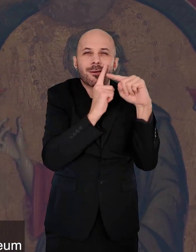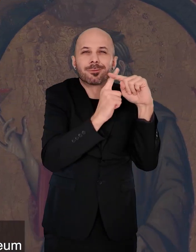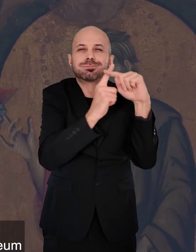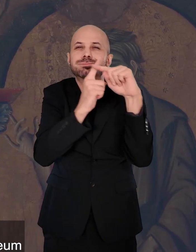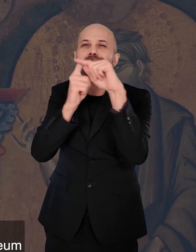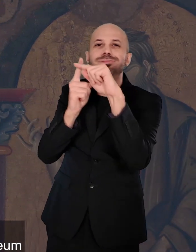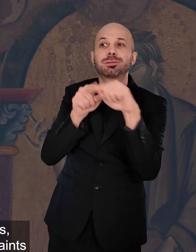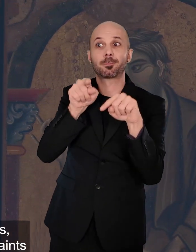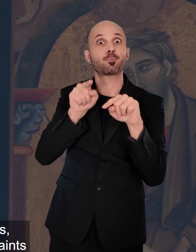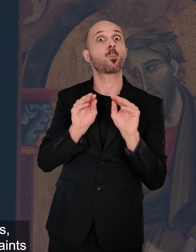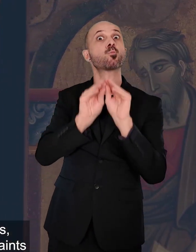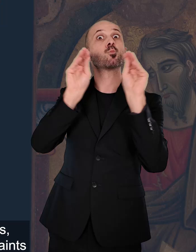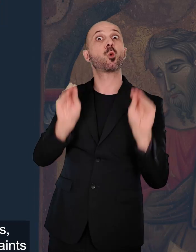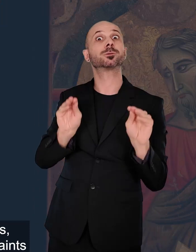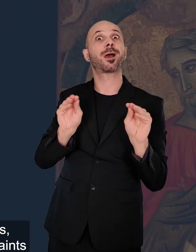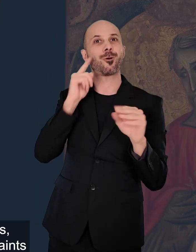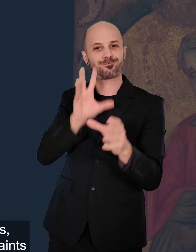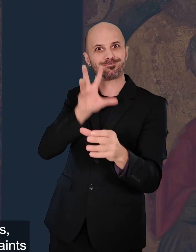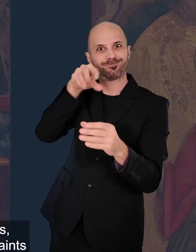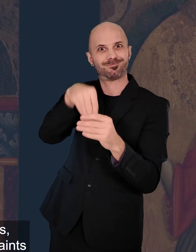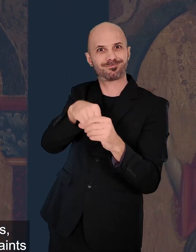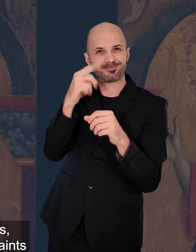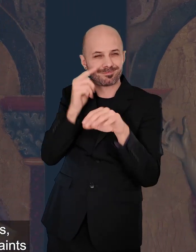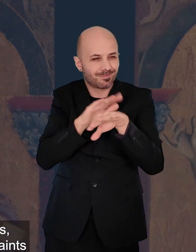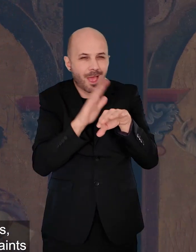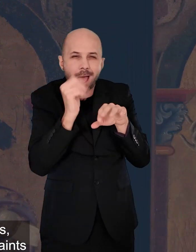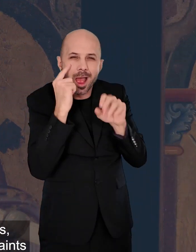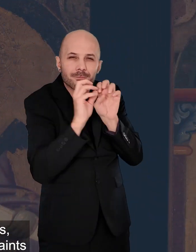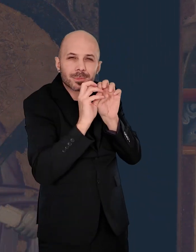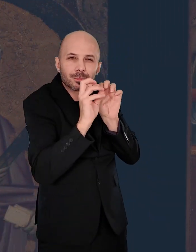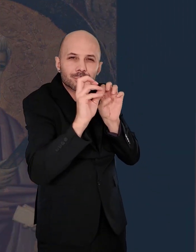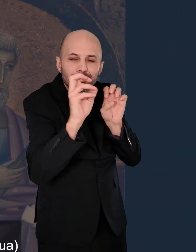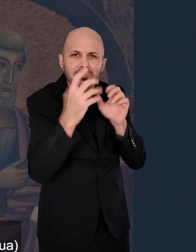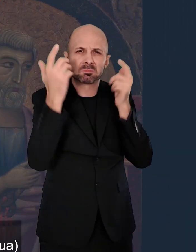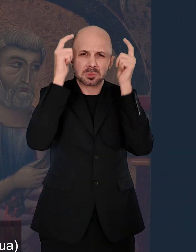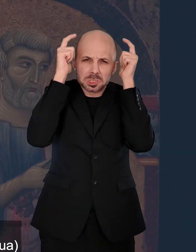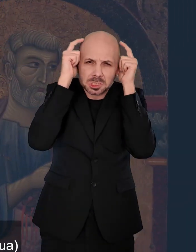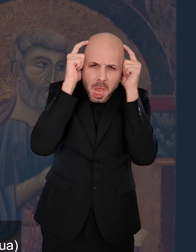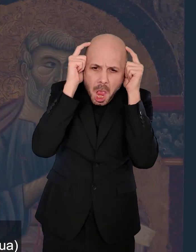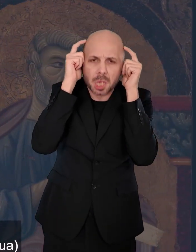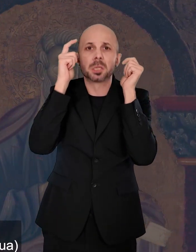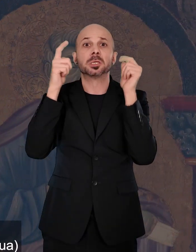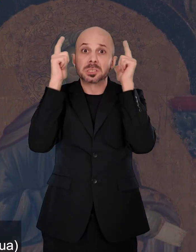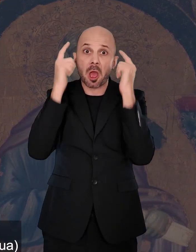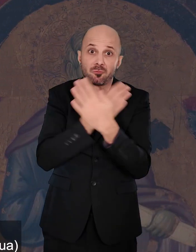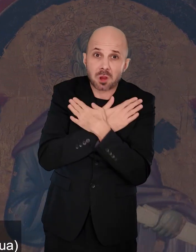this museum, to the left of the large cross, there are several figures of Saint Francis, Saint Andrew, Saint